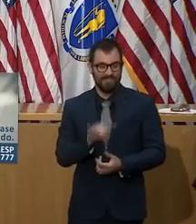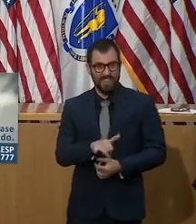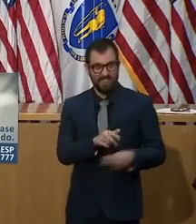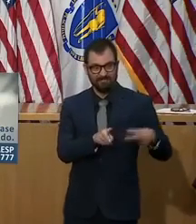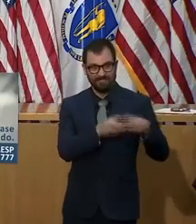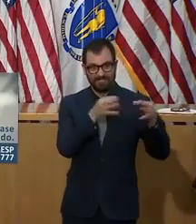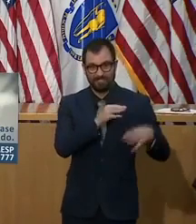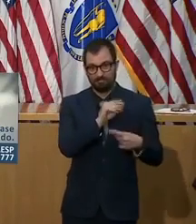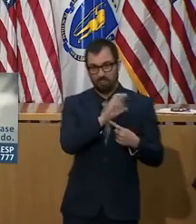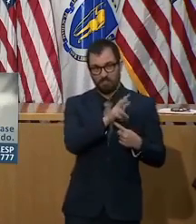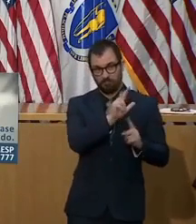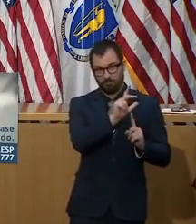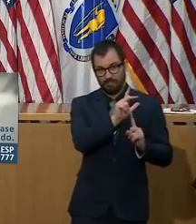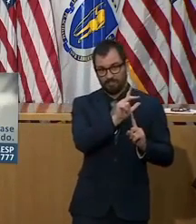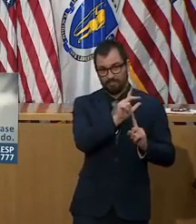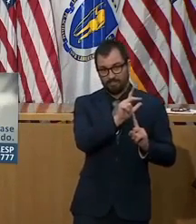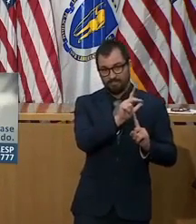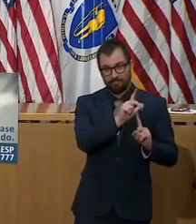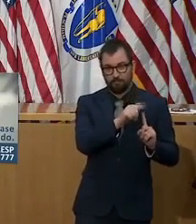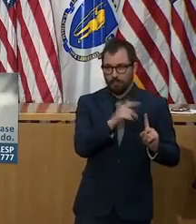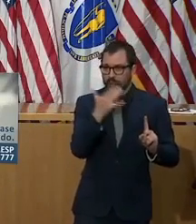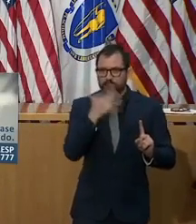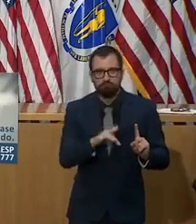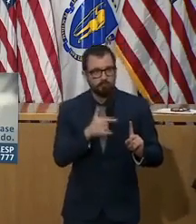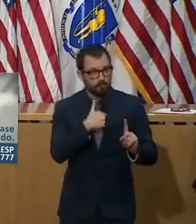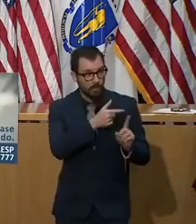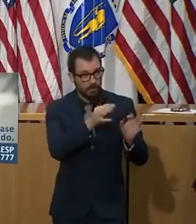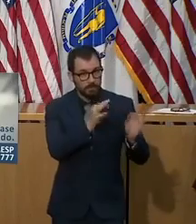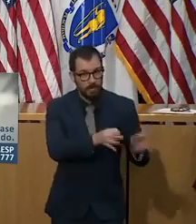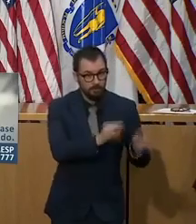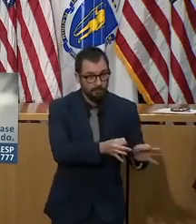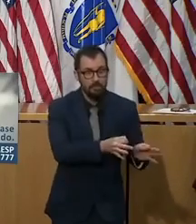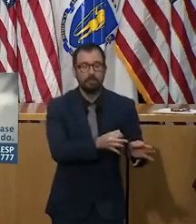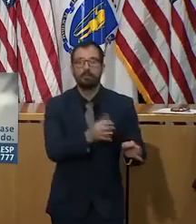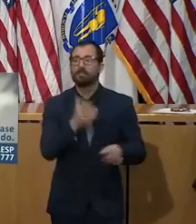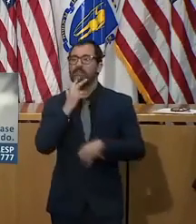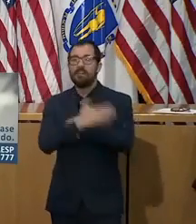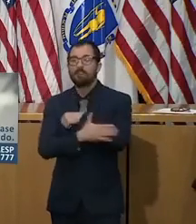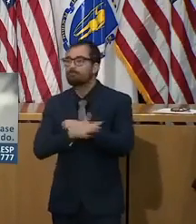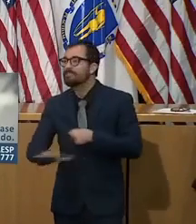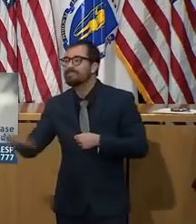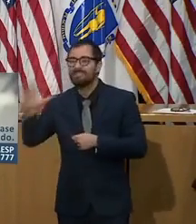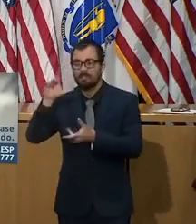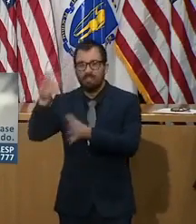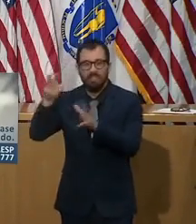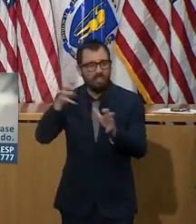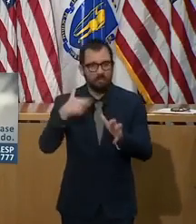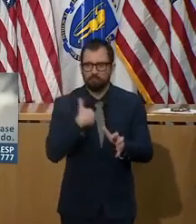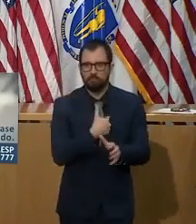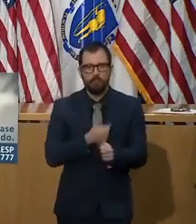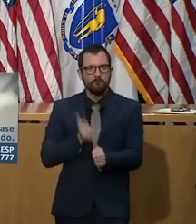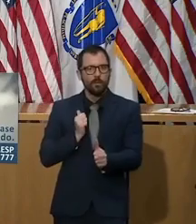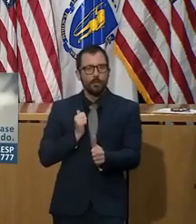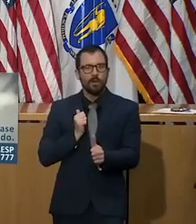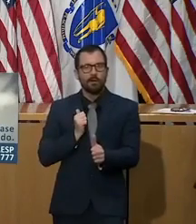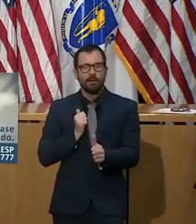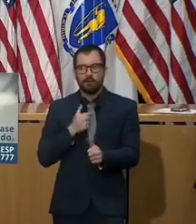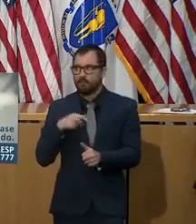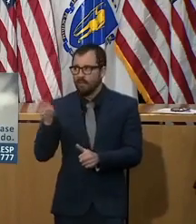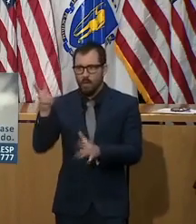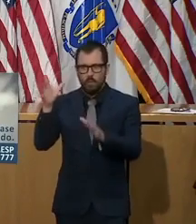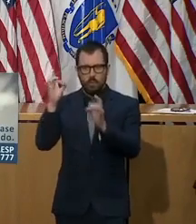so many other countries and healthcare systems elsewhere around the world. The people of Massachusetts have